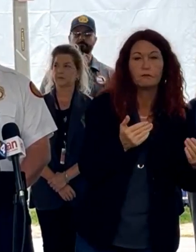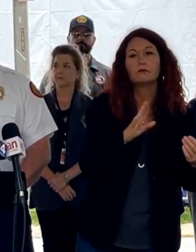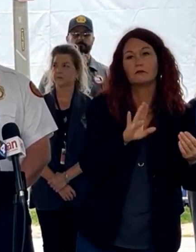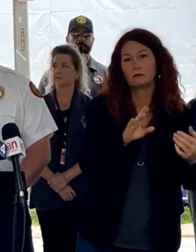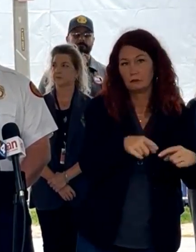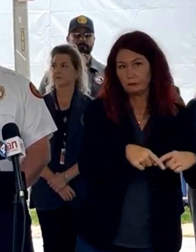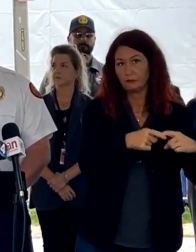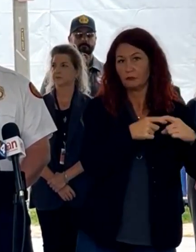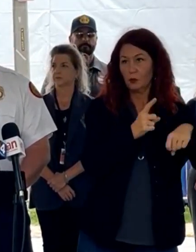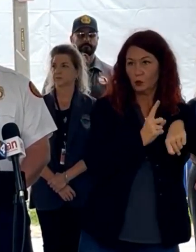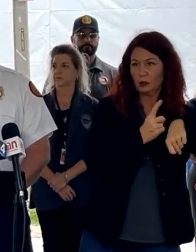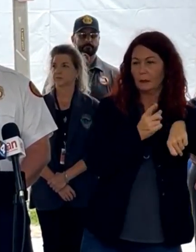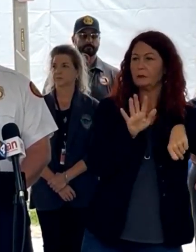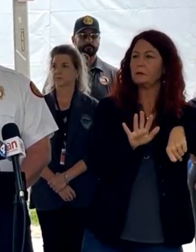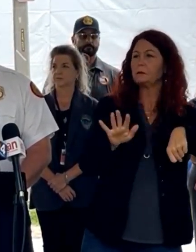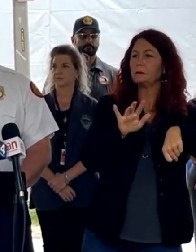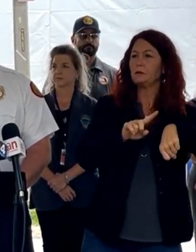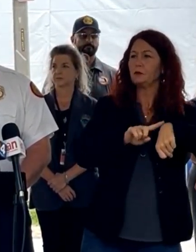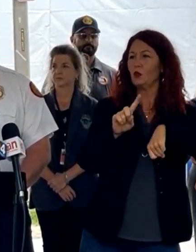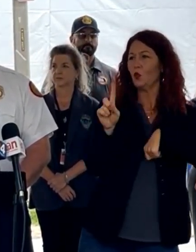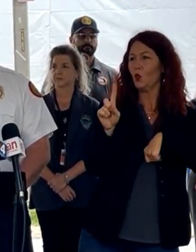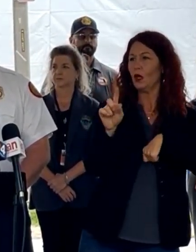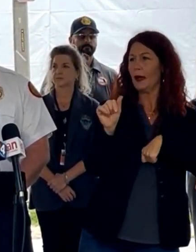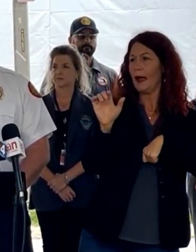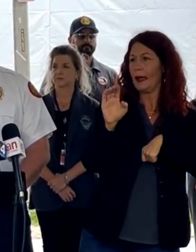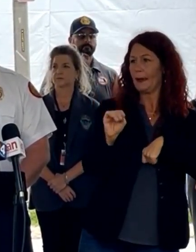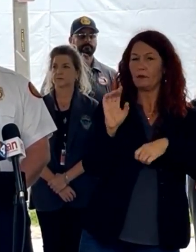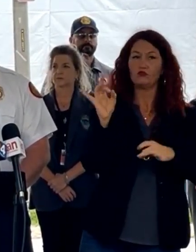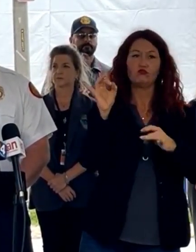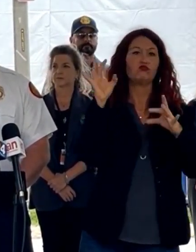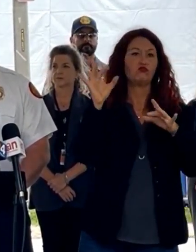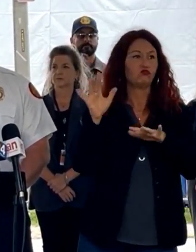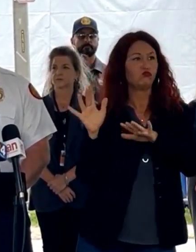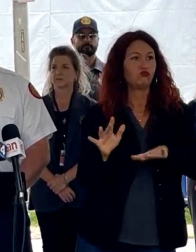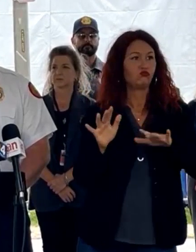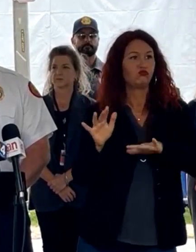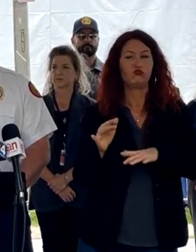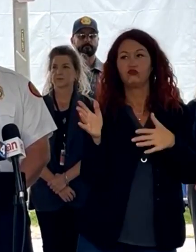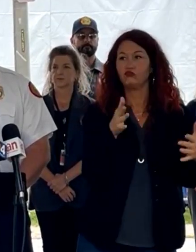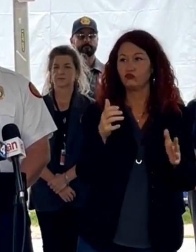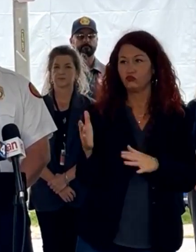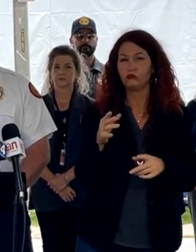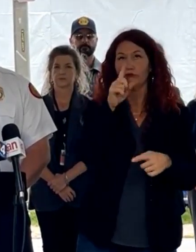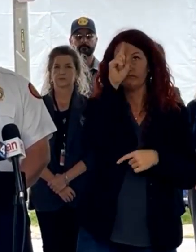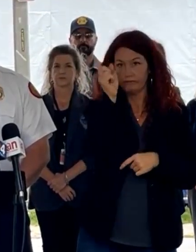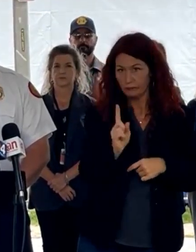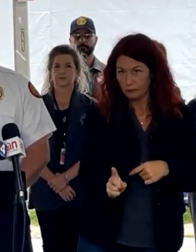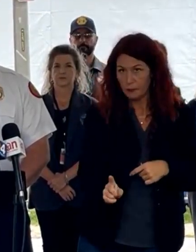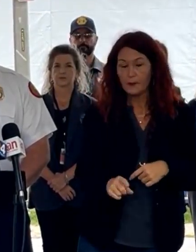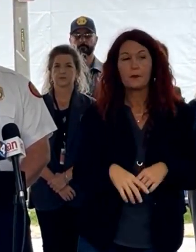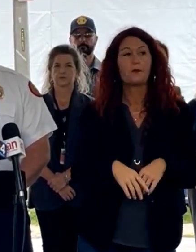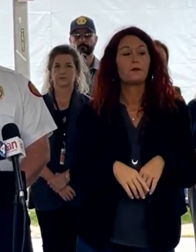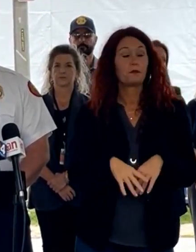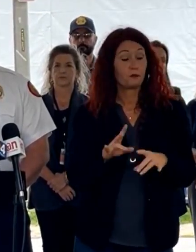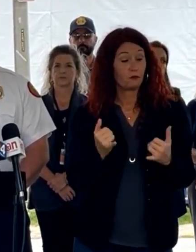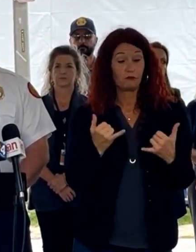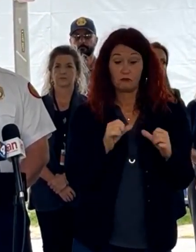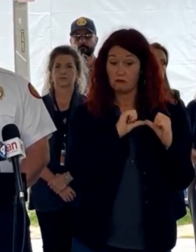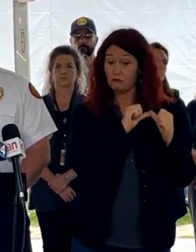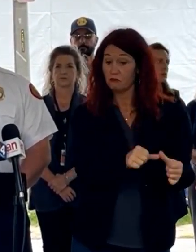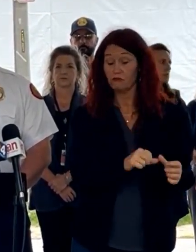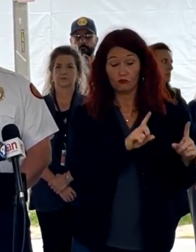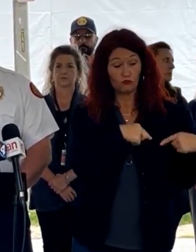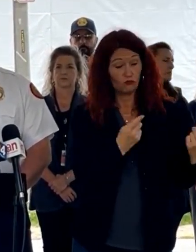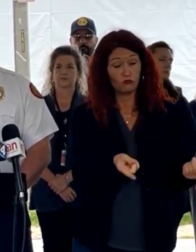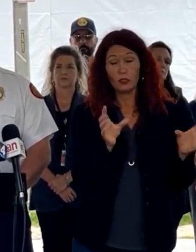here at approximately 1 a.m. Due to the inclement weather, thunderstorms, and winds coming through. We're implementing our search again, and again